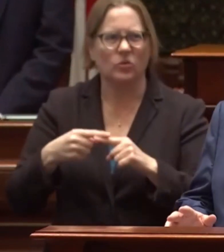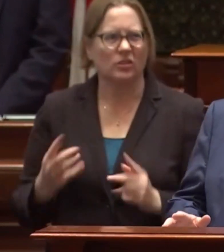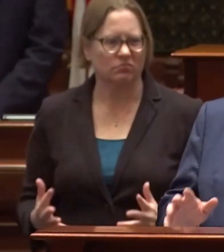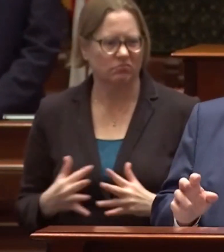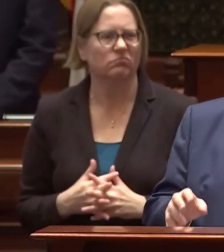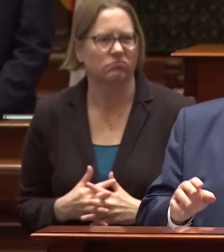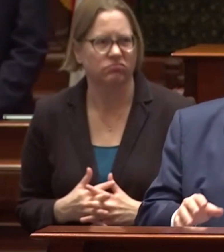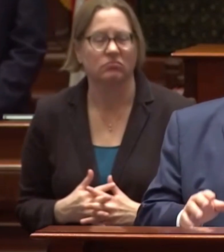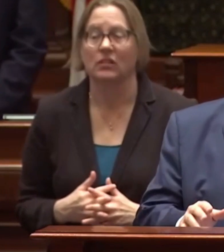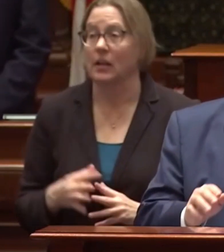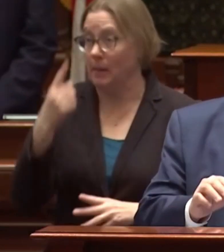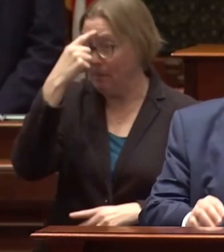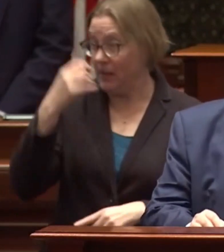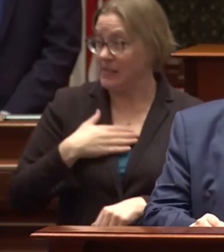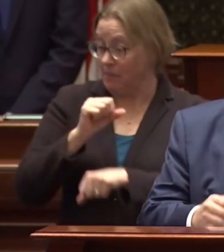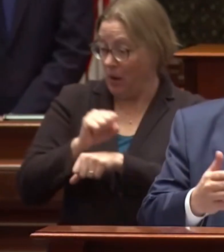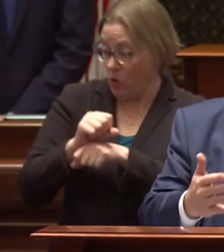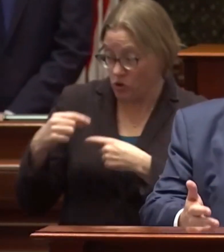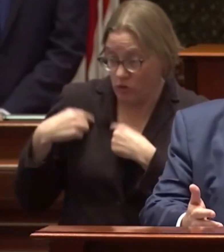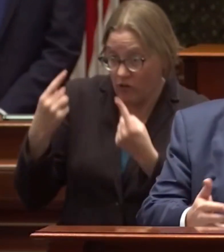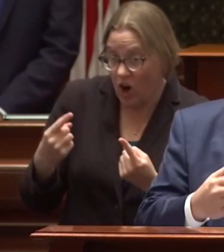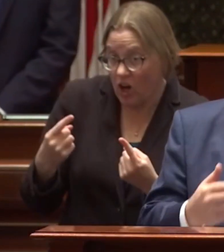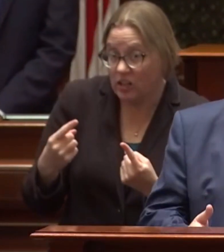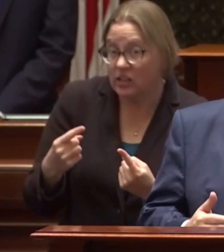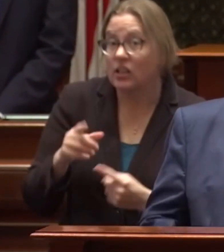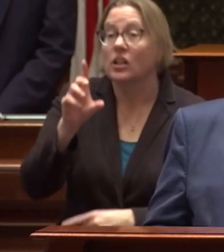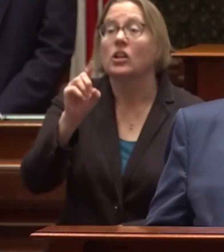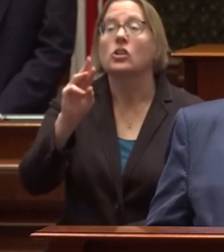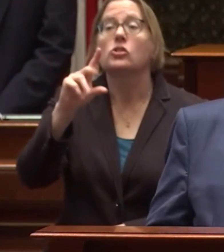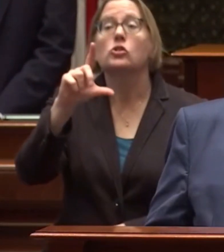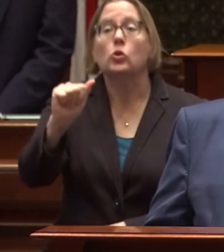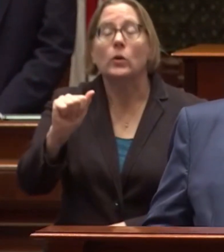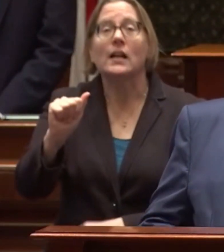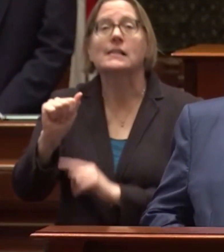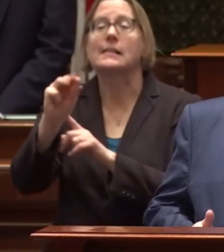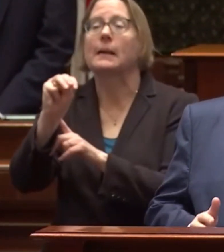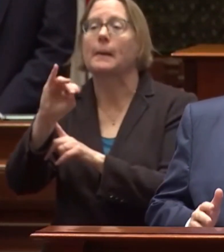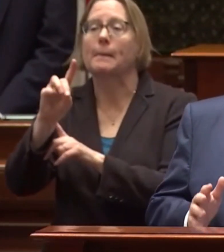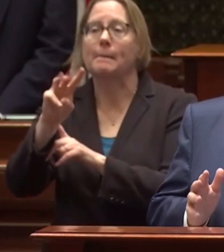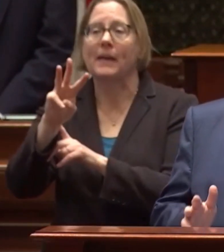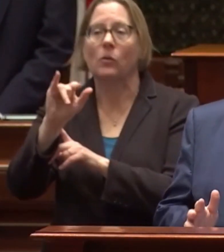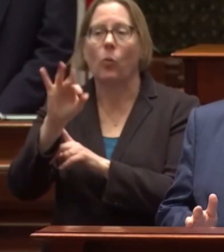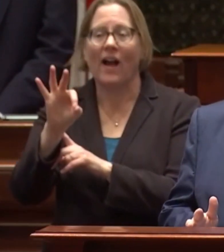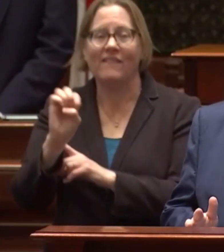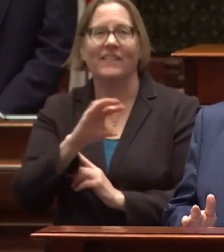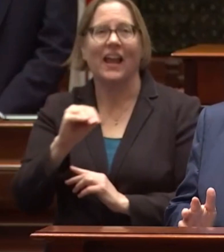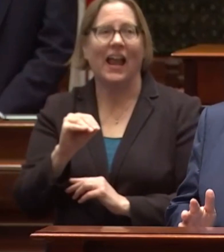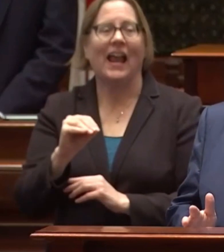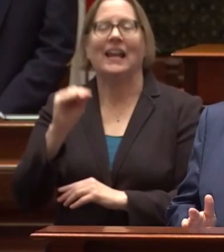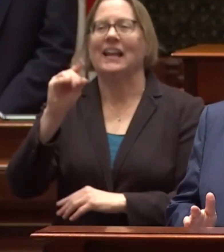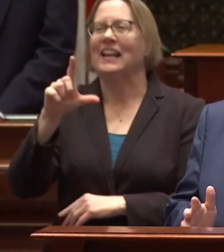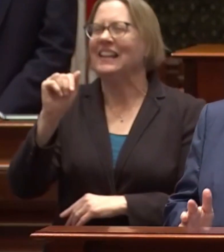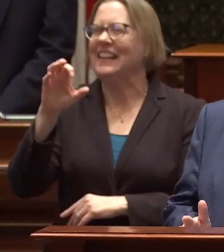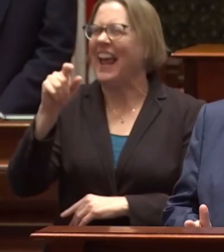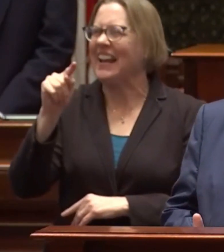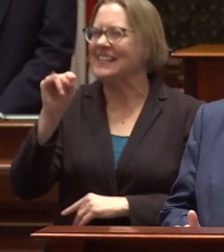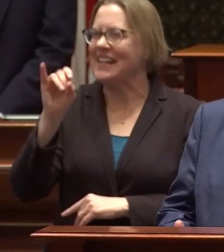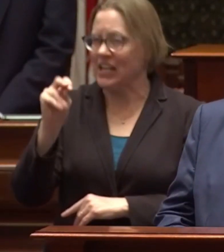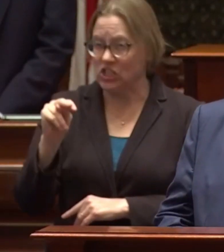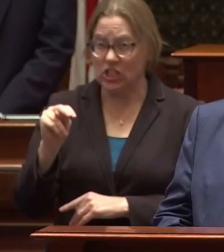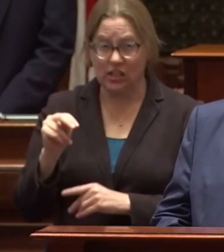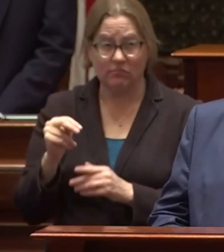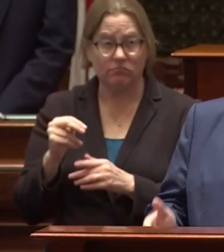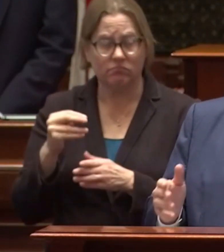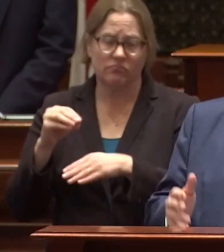has already done, beginning this year, doulas, midwives, and lactation consultants can now be recognized as Medicaid